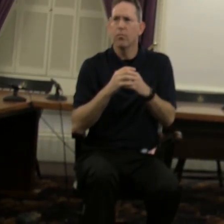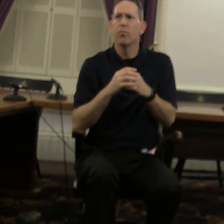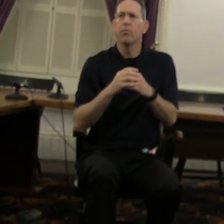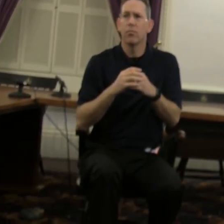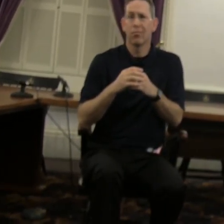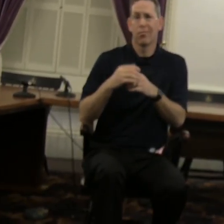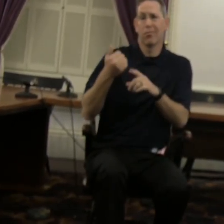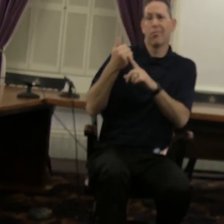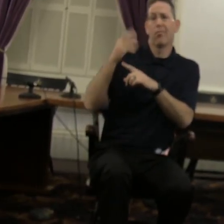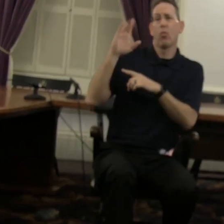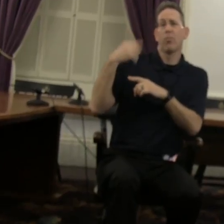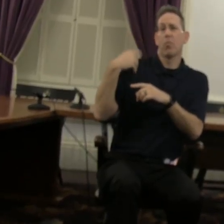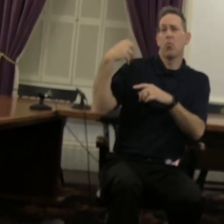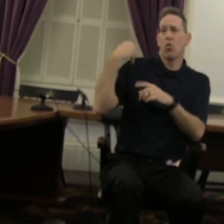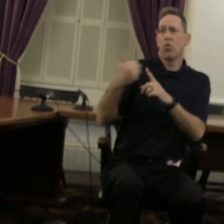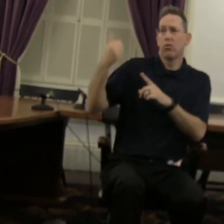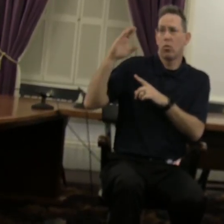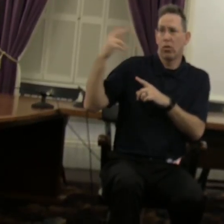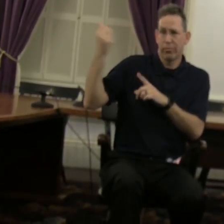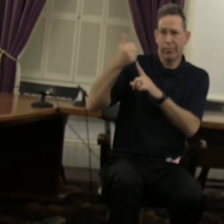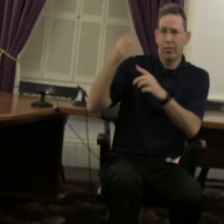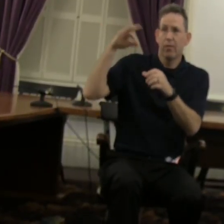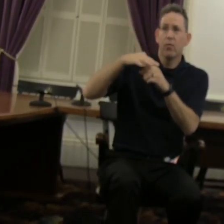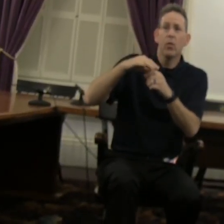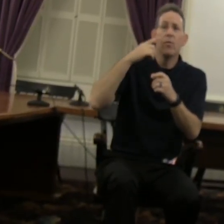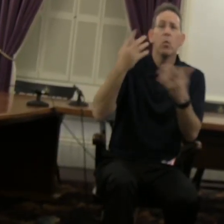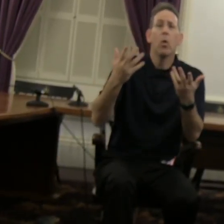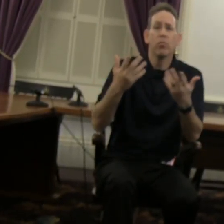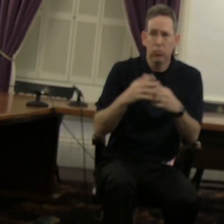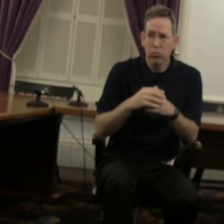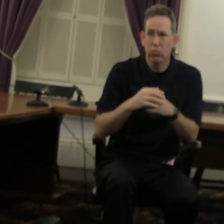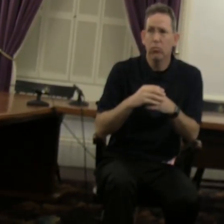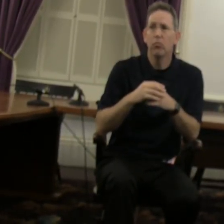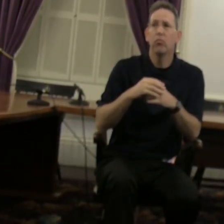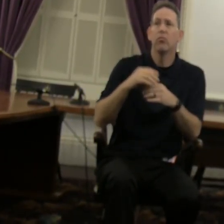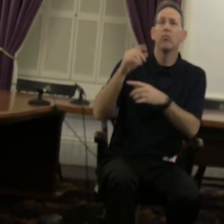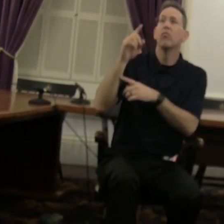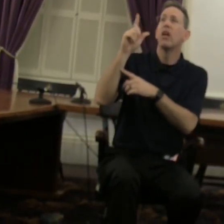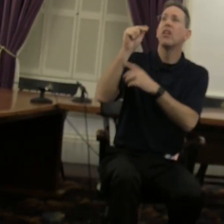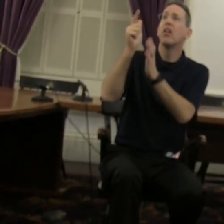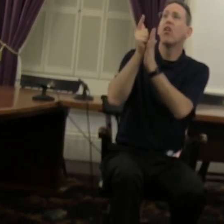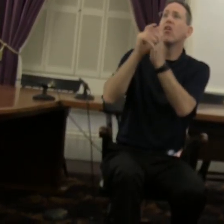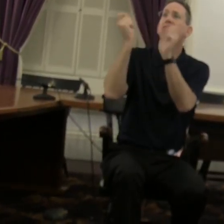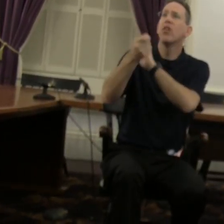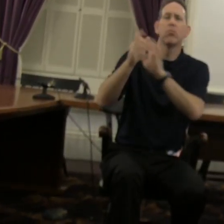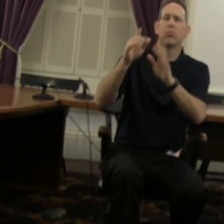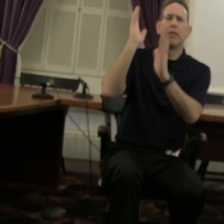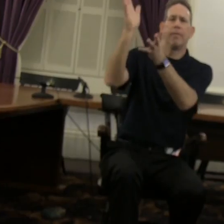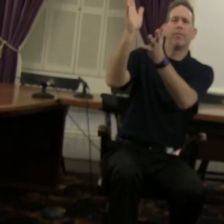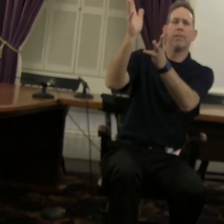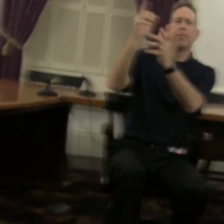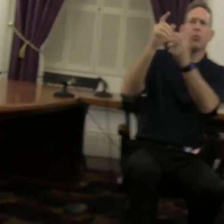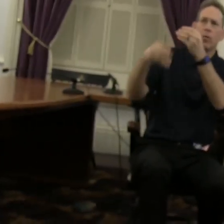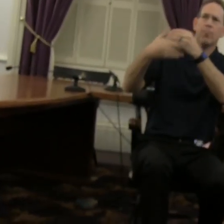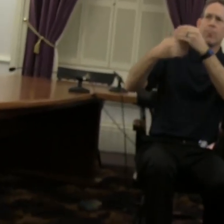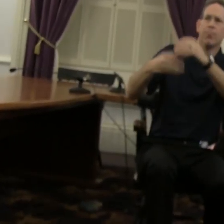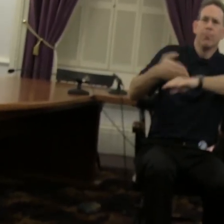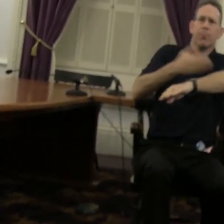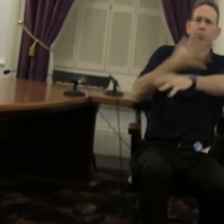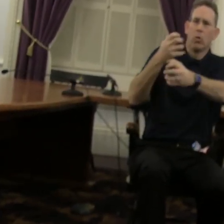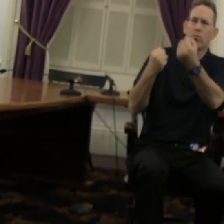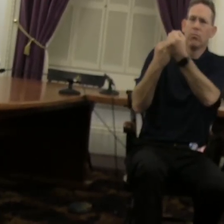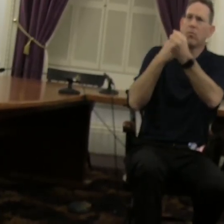give Peter's best to the group. He's in strong support of the disability community and recently has taken up a number of positions that